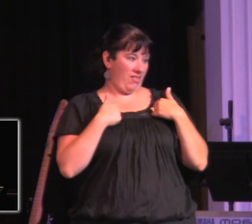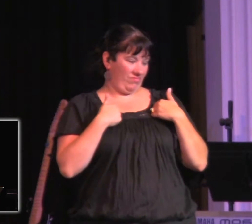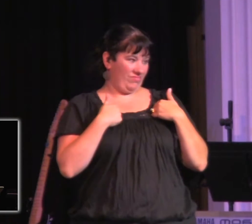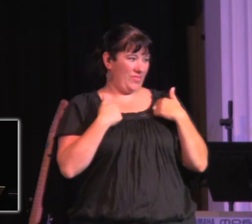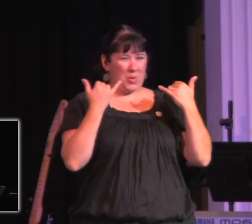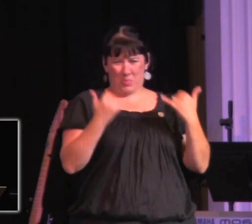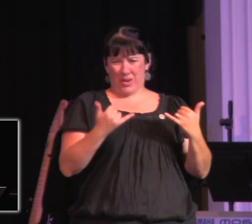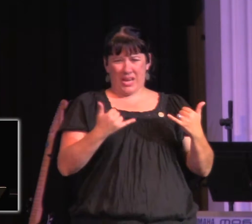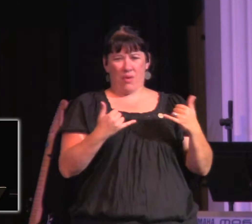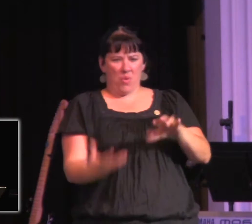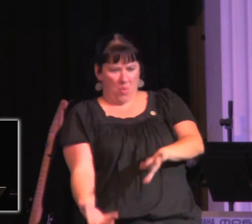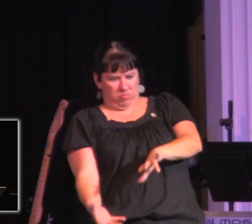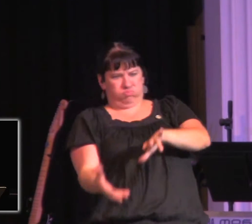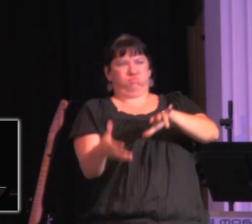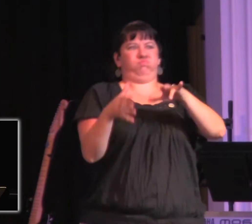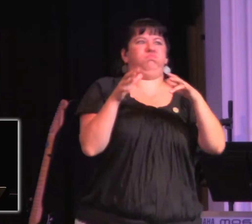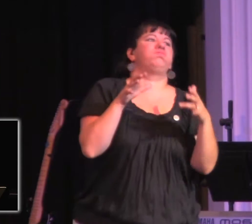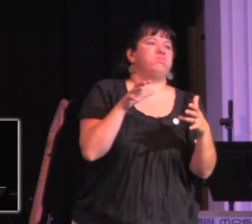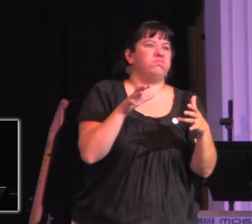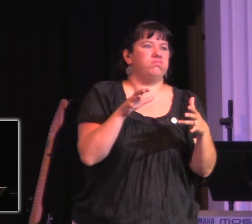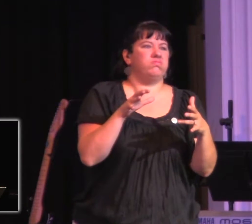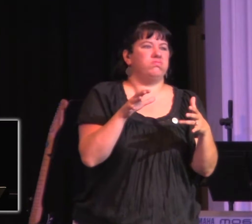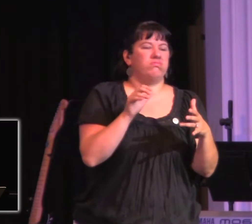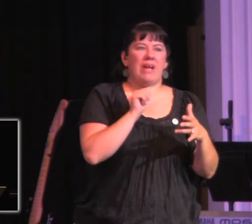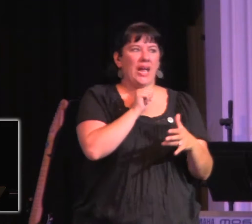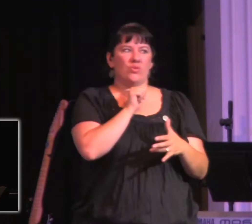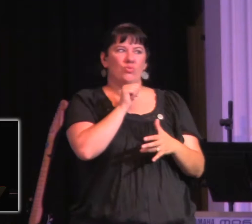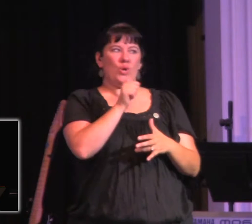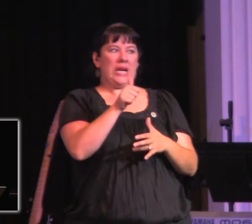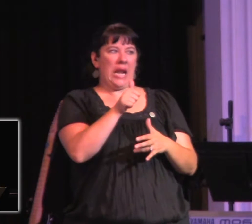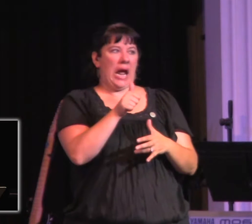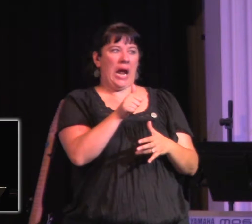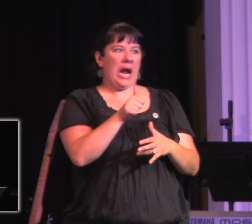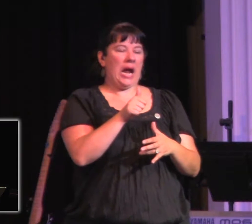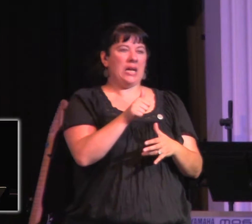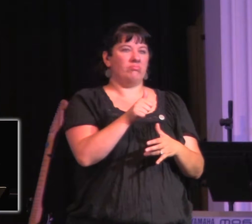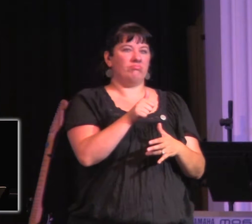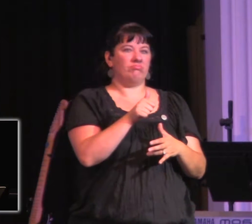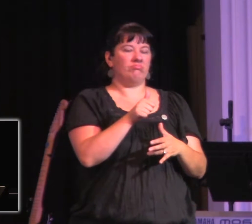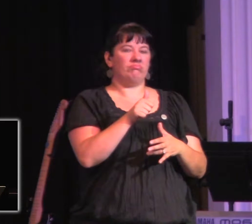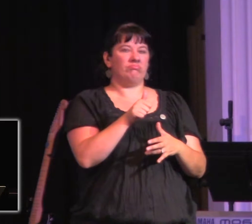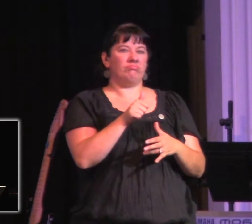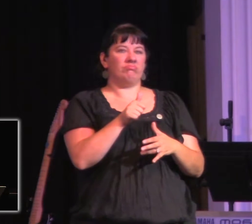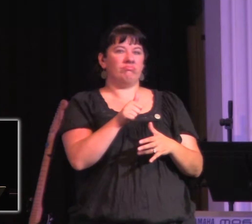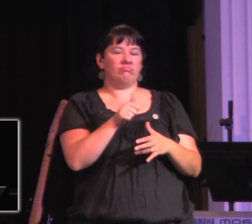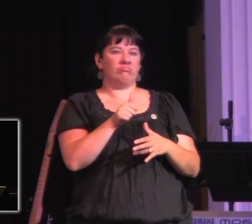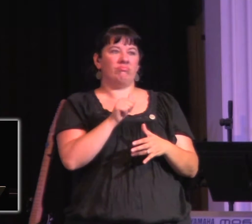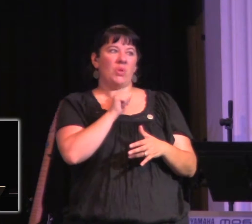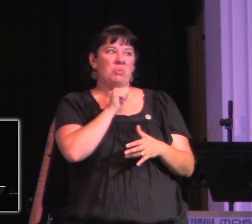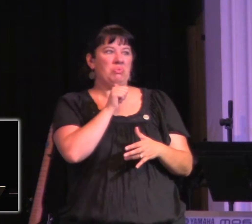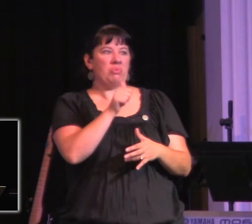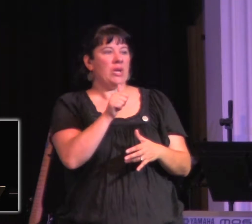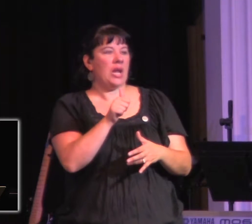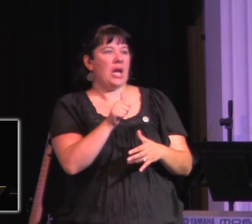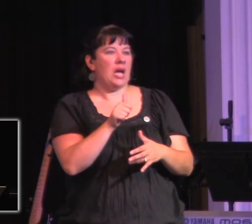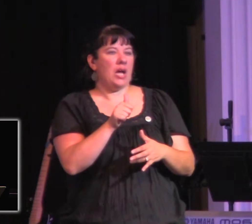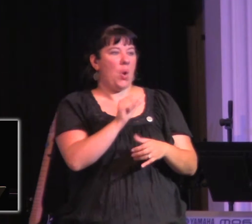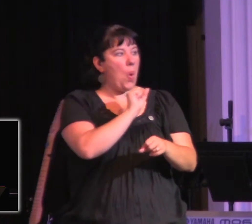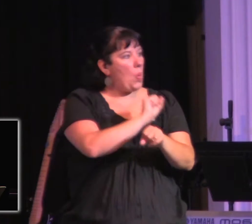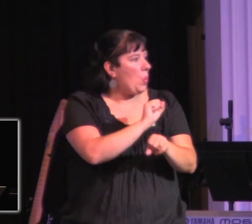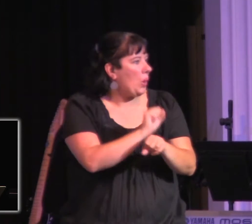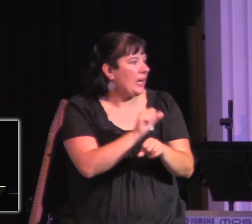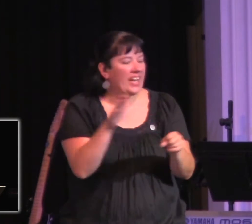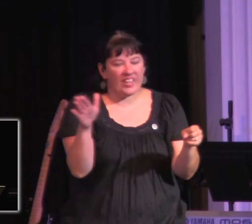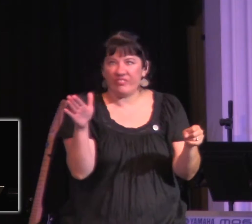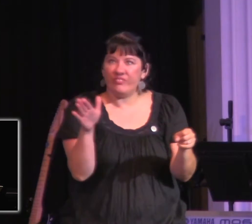been impaired in our adult life, and we're not functioning in the way, the full way, that God desires for us to function in.